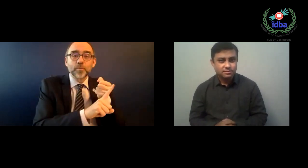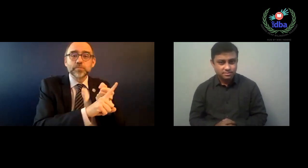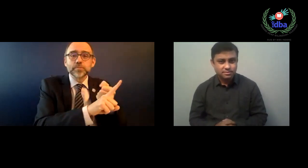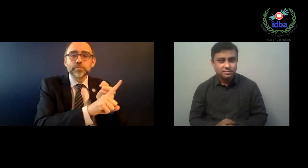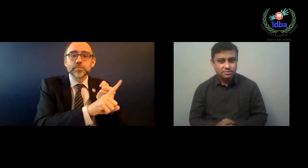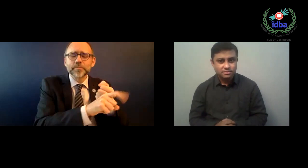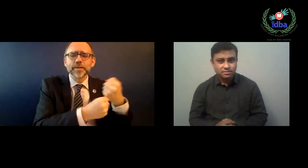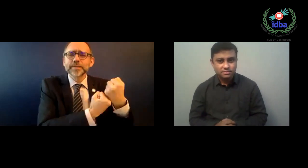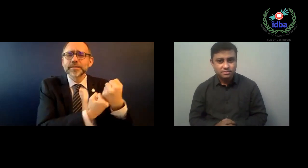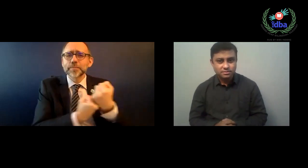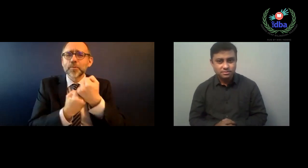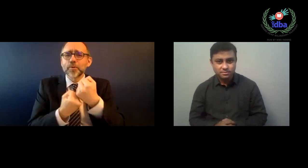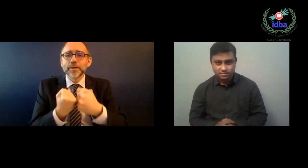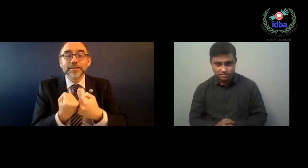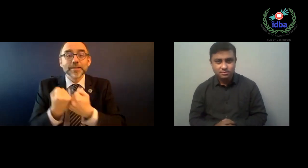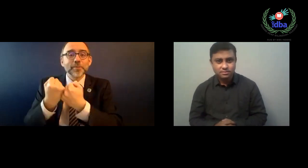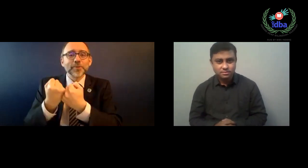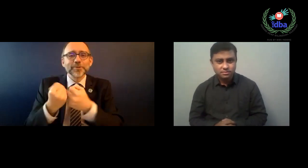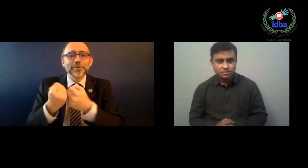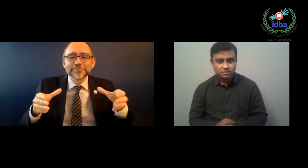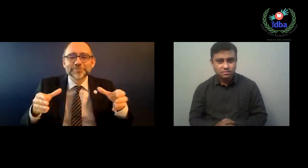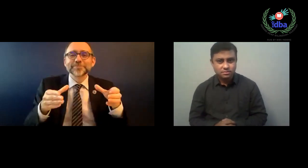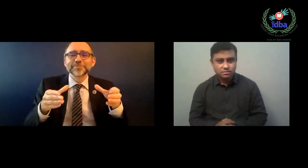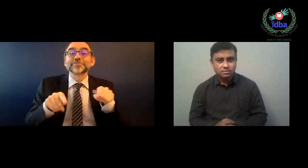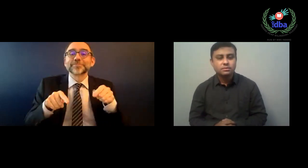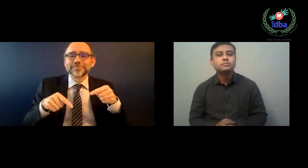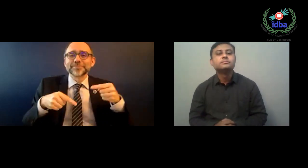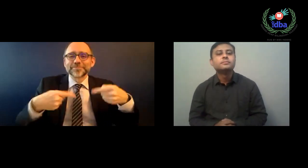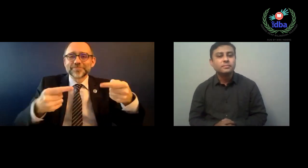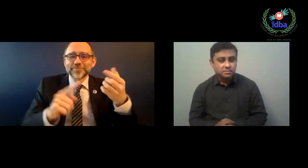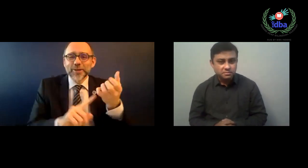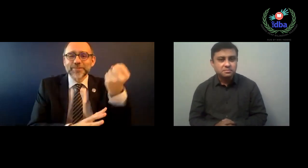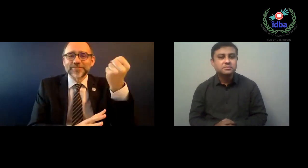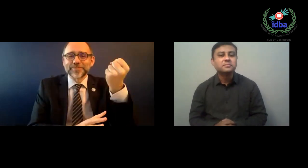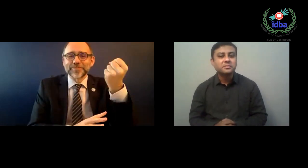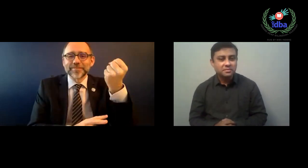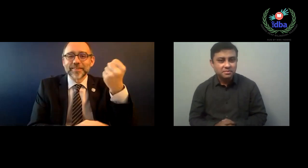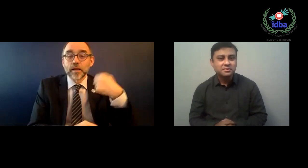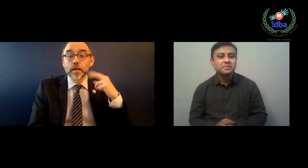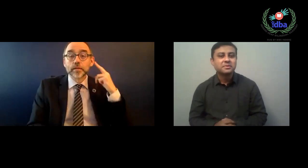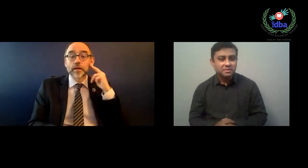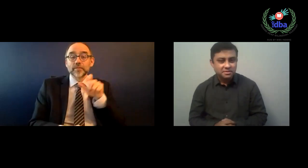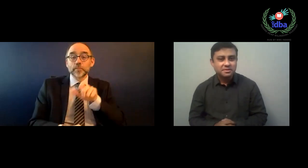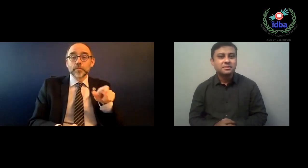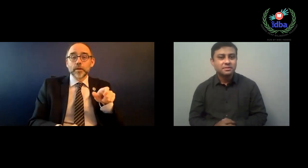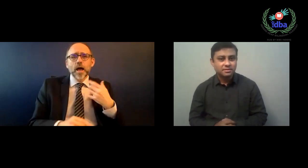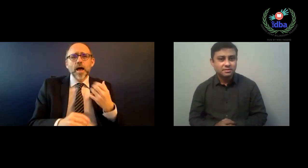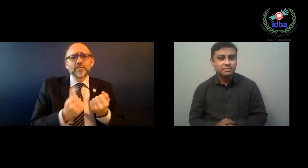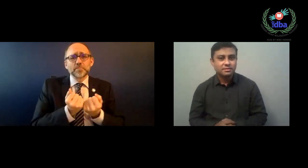and also to work with the government to do more and more advocacy. These organizations should